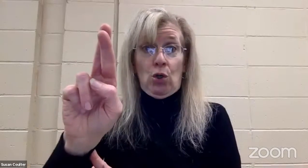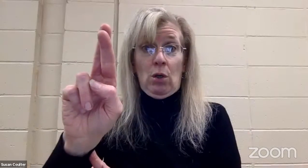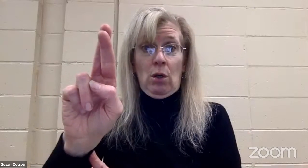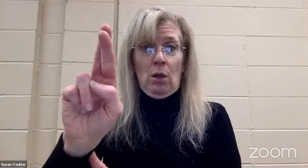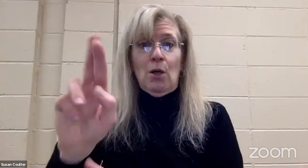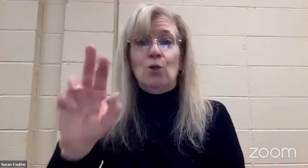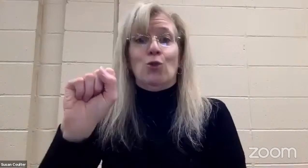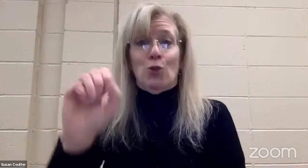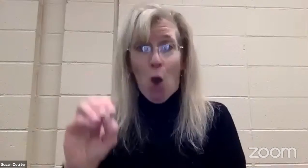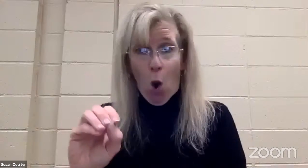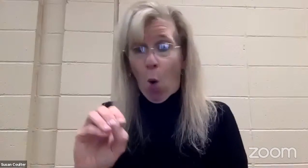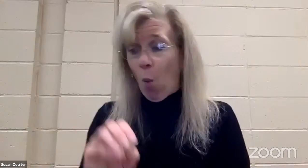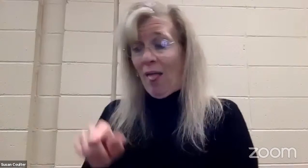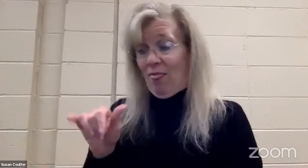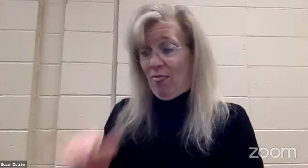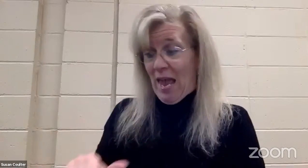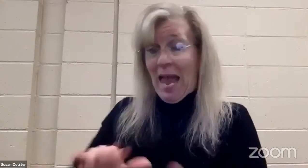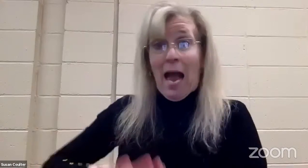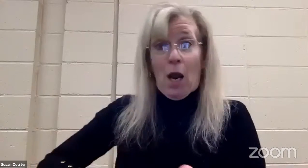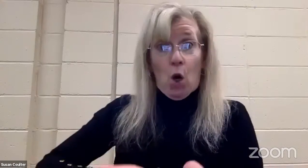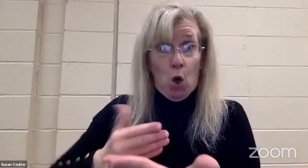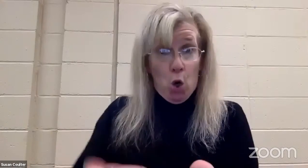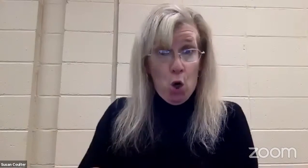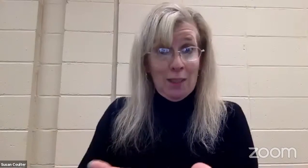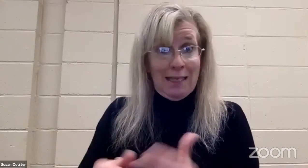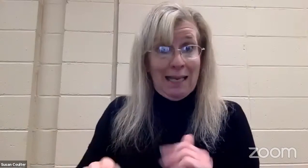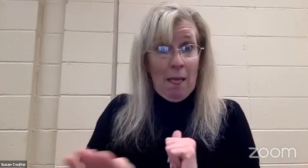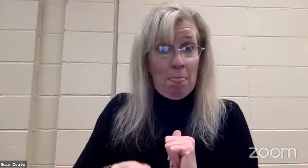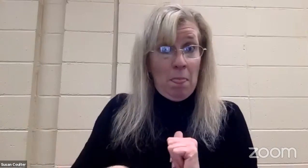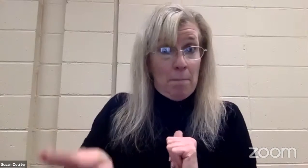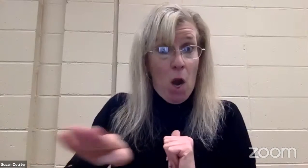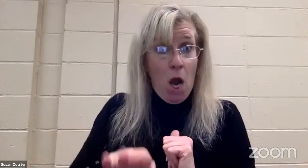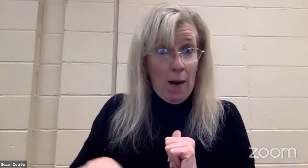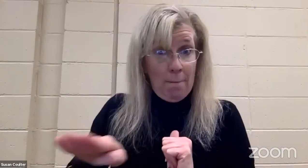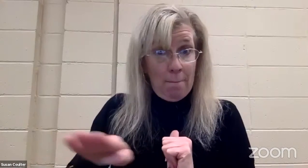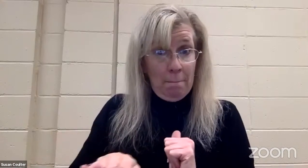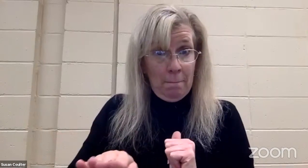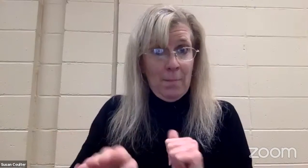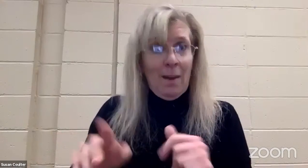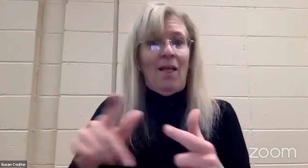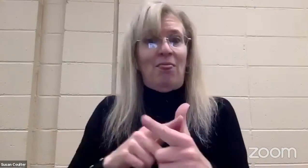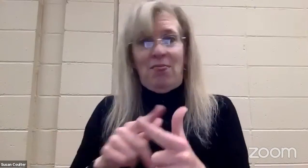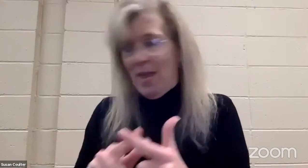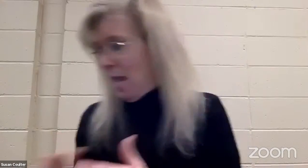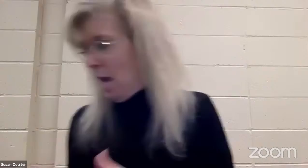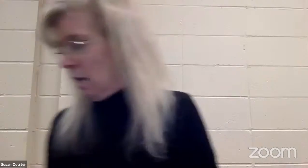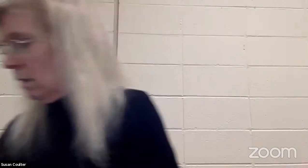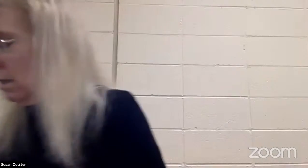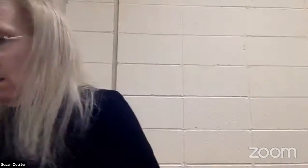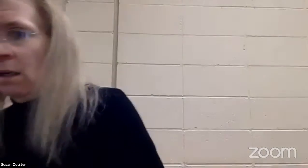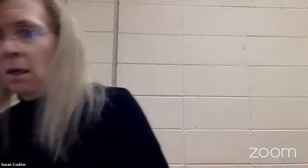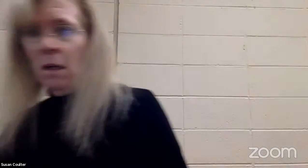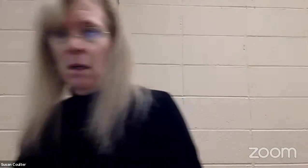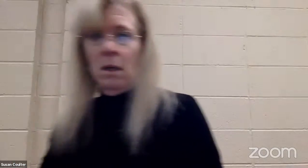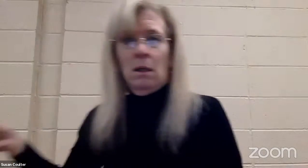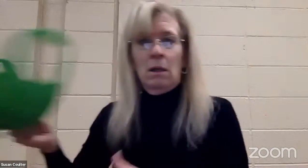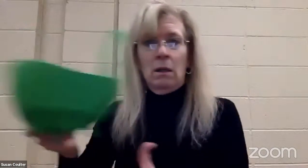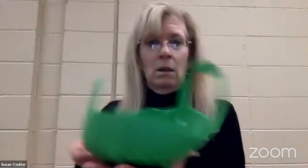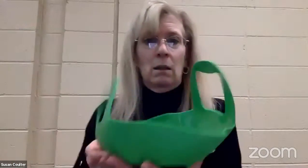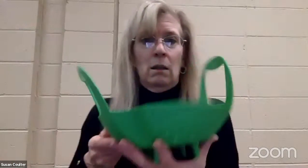cauliflower. So that cooked in the bottom, then